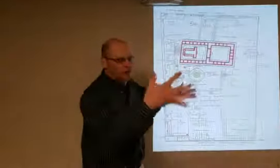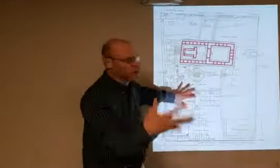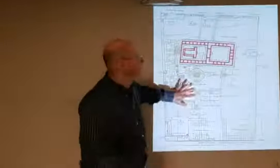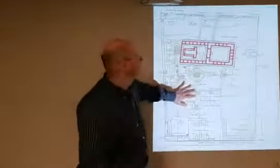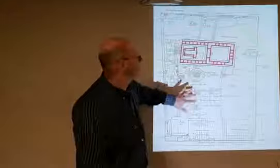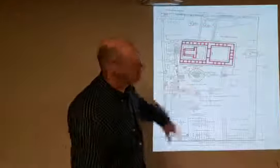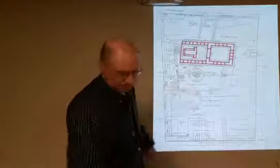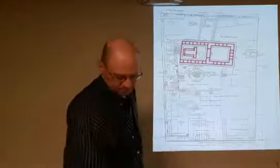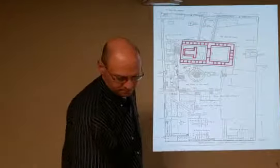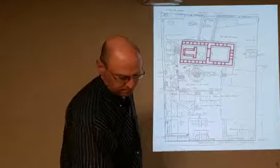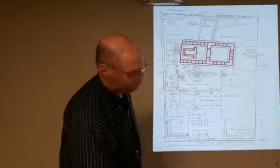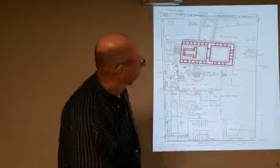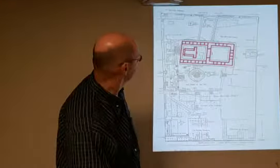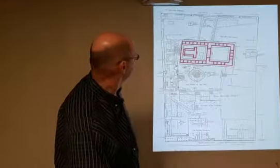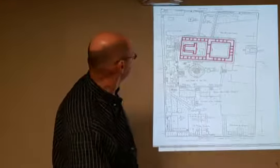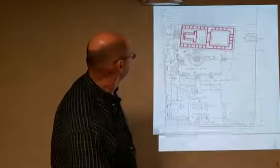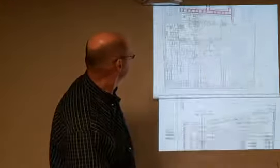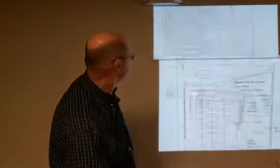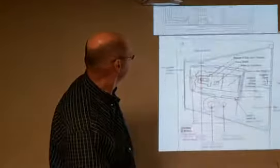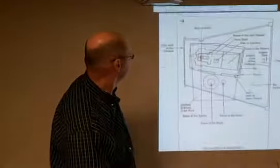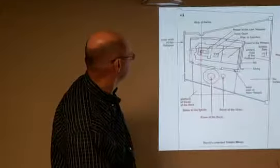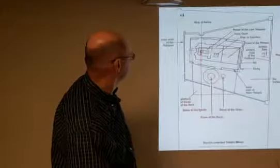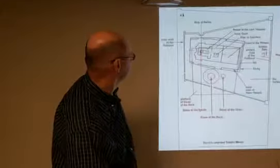I showed you this already.